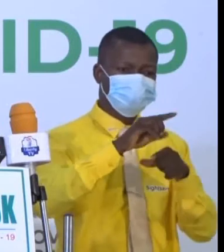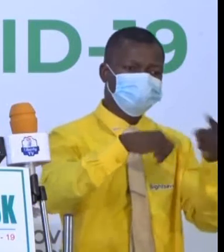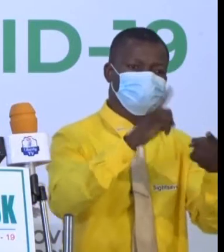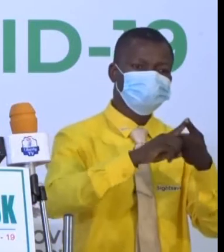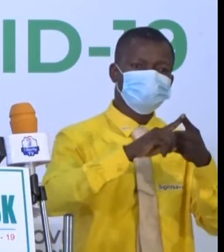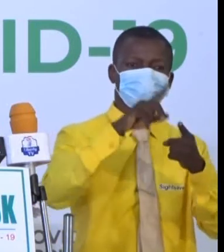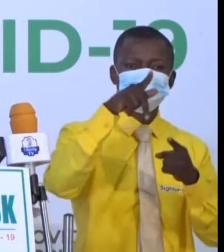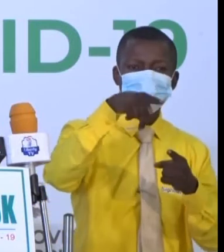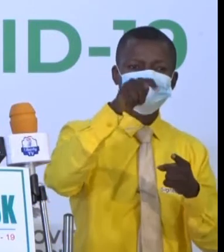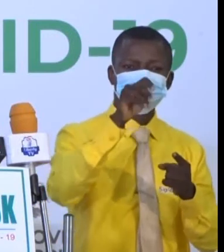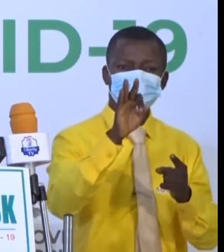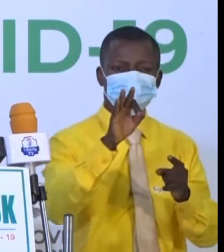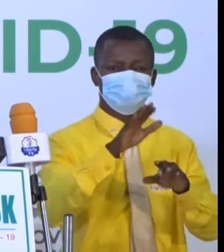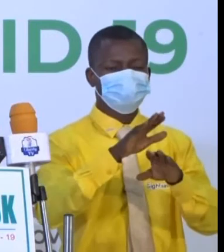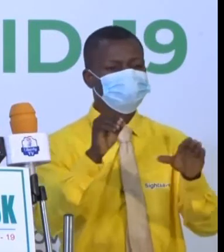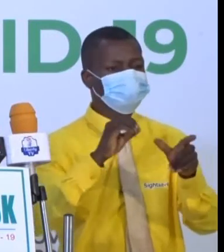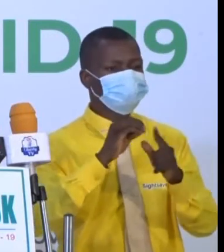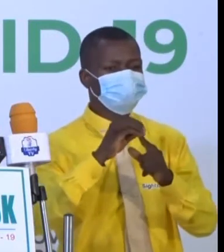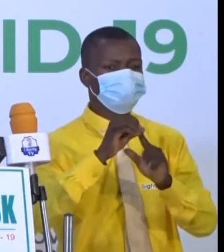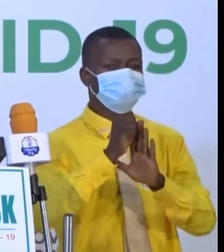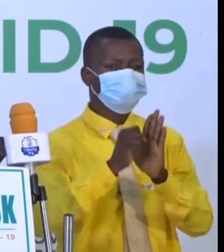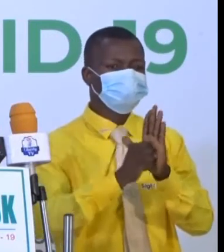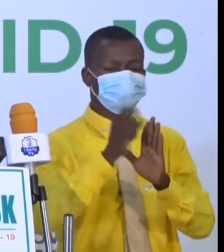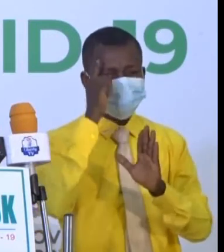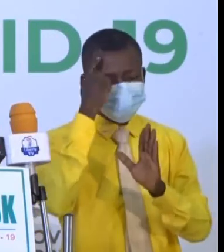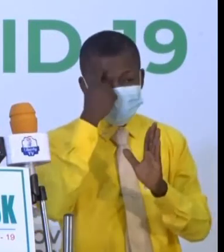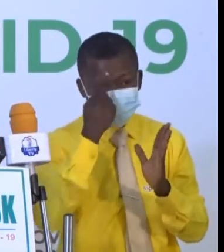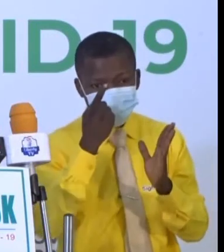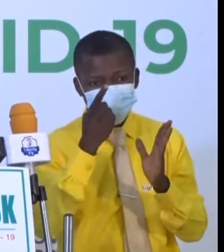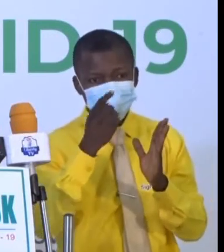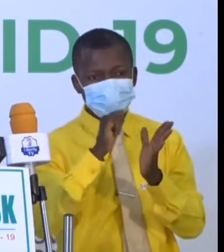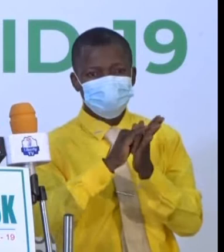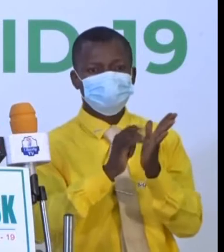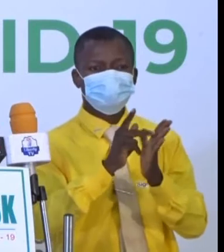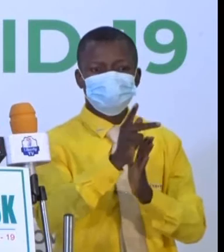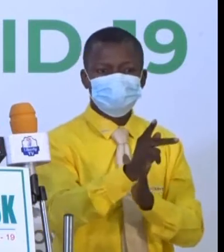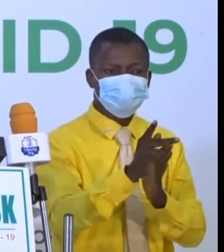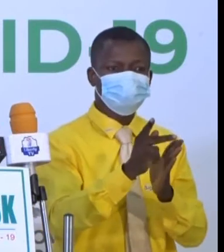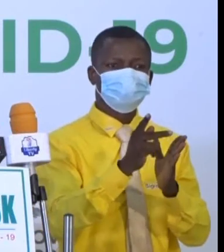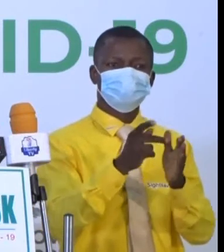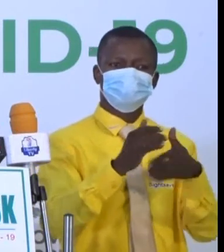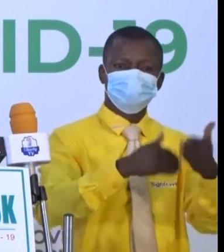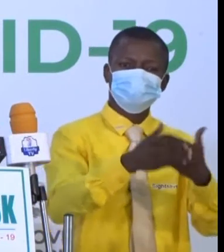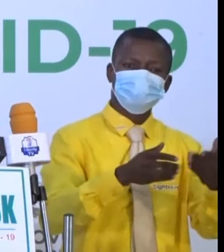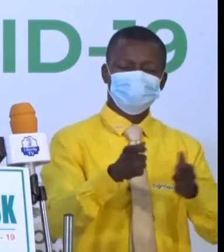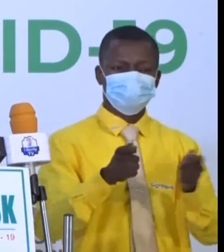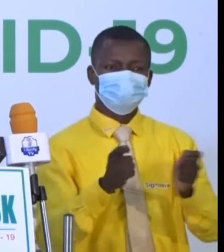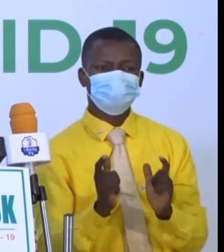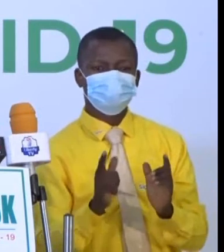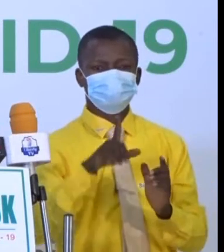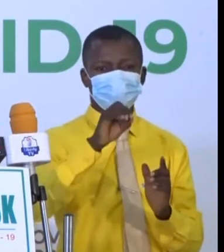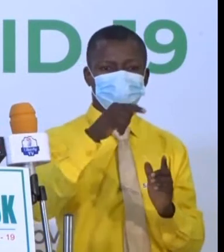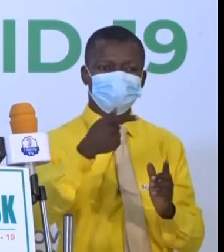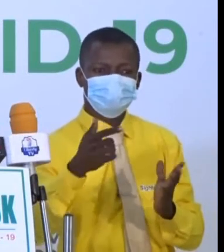of that will be going to the state governments where these labs operate for the purpose of admin, logistics, and data